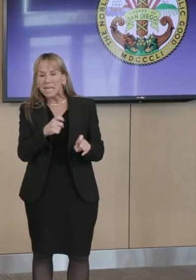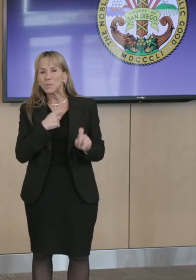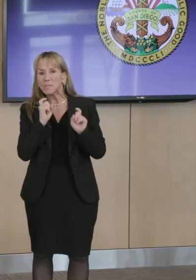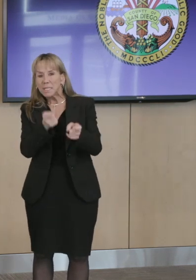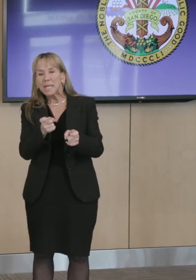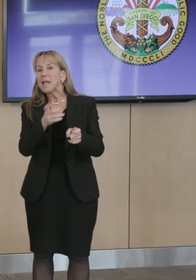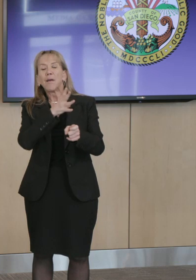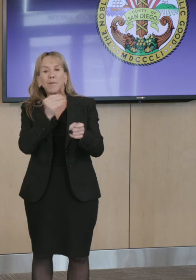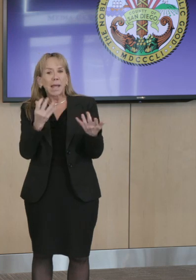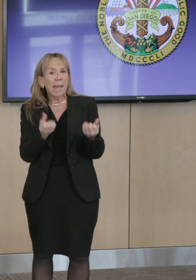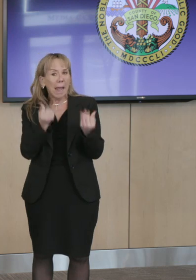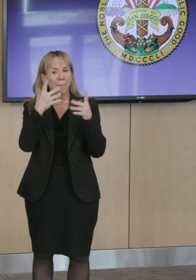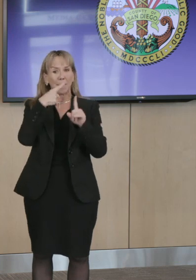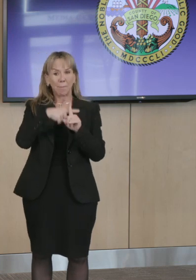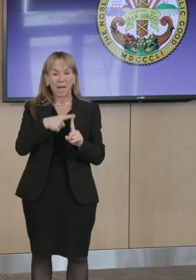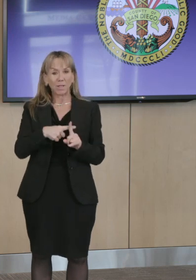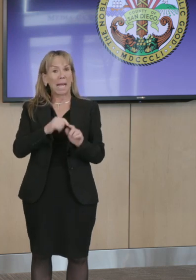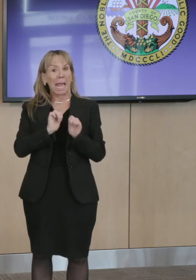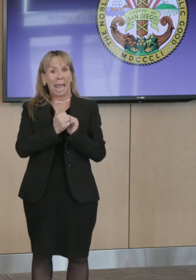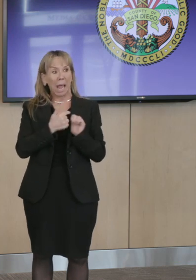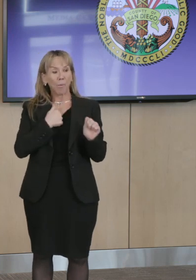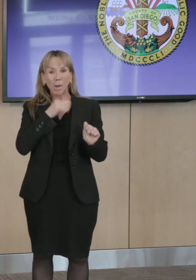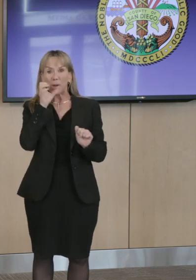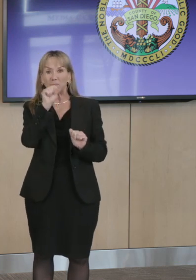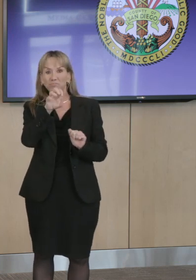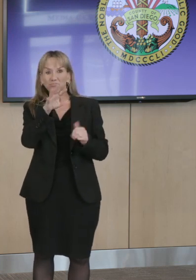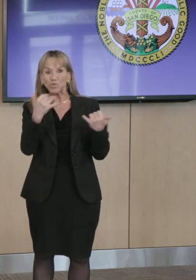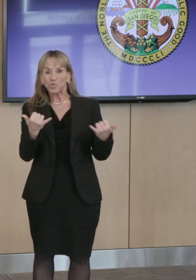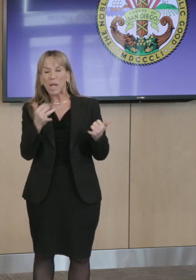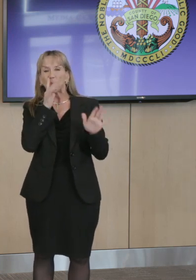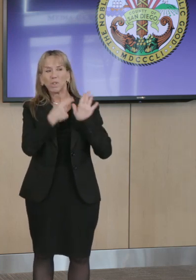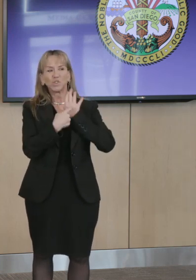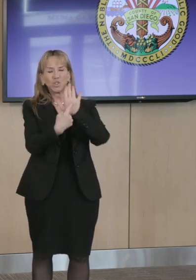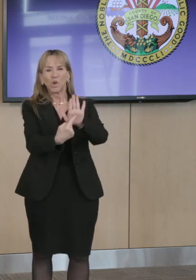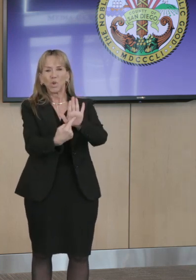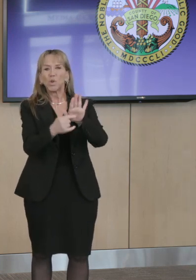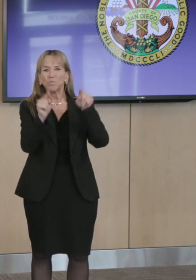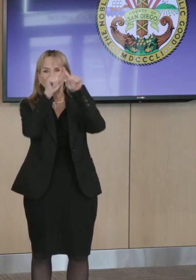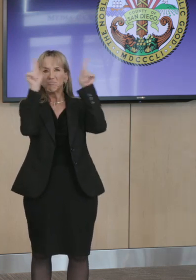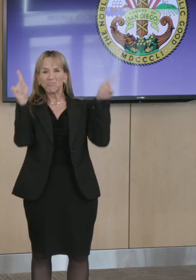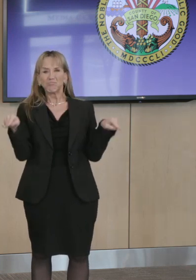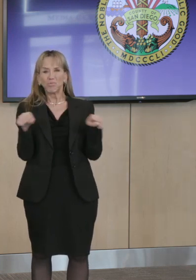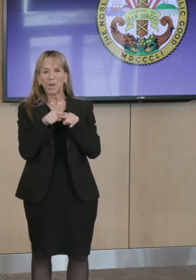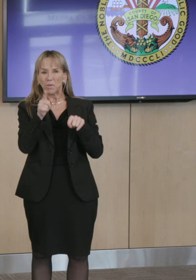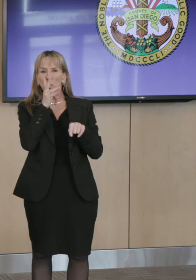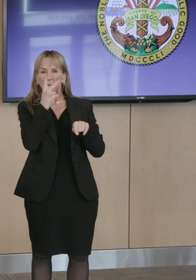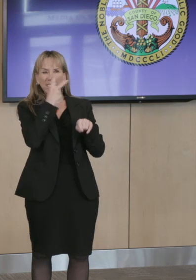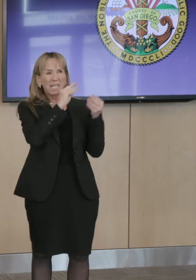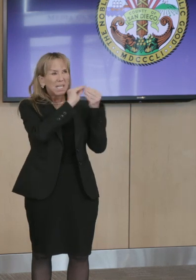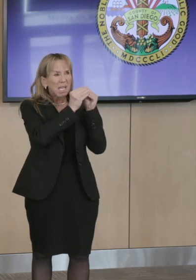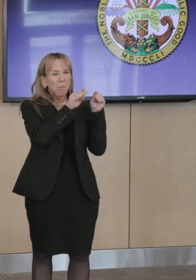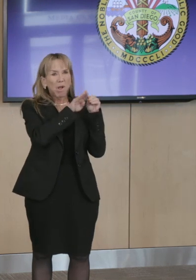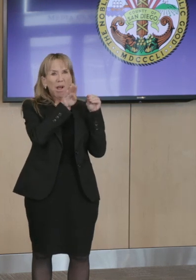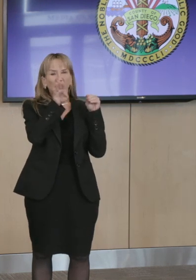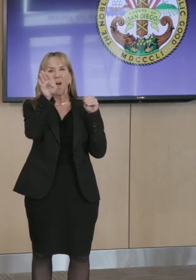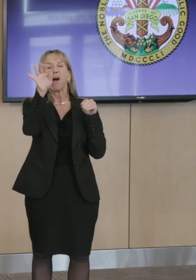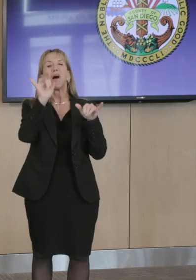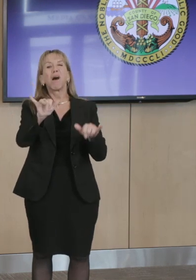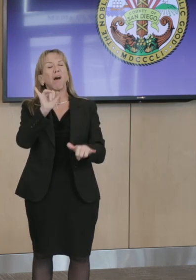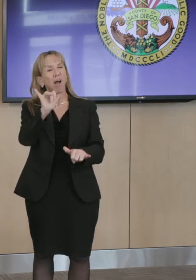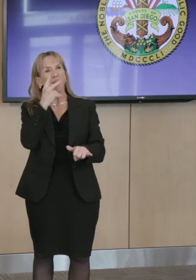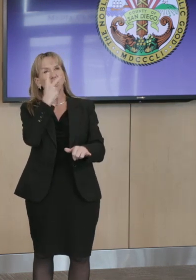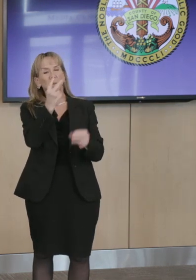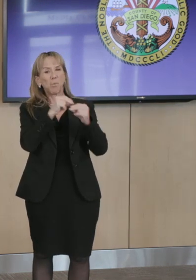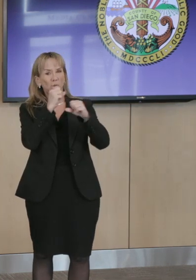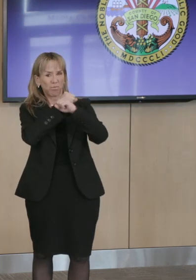information through a series of graphs and charts to stress the importance of the measures we are taking to slow the spread of